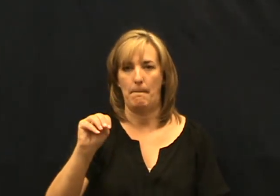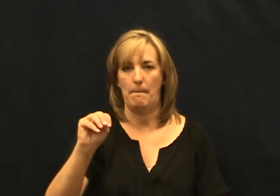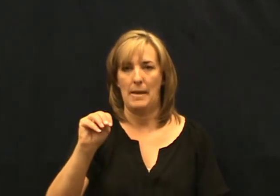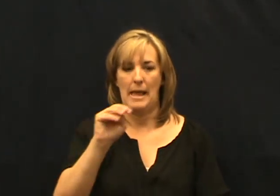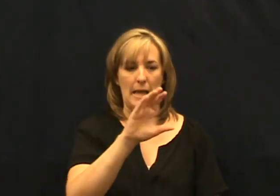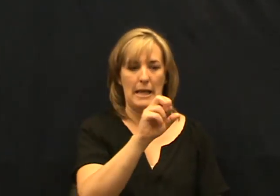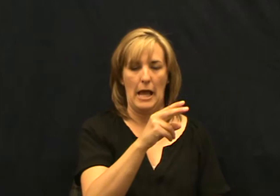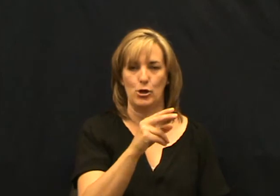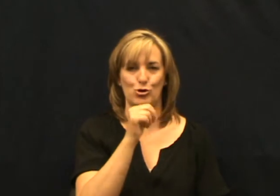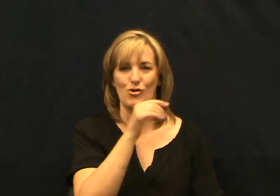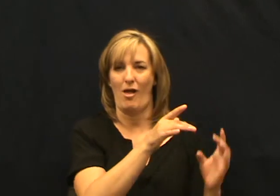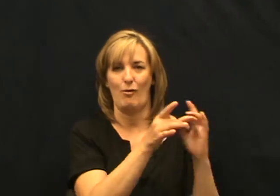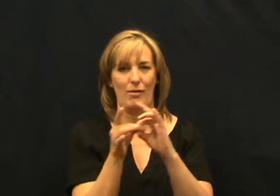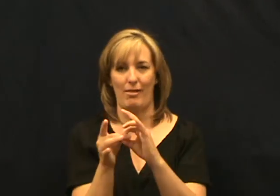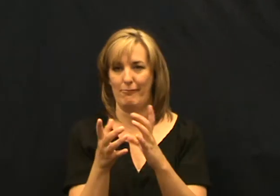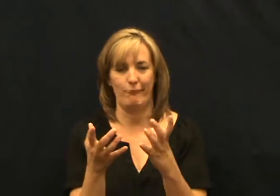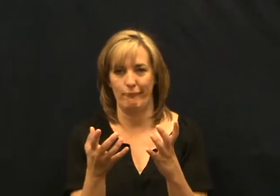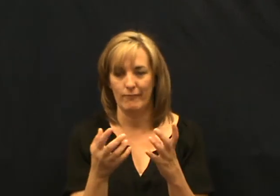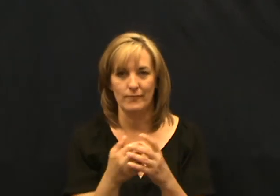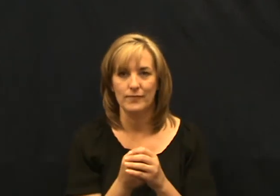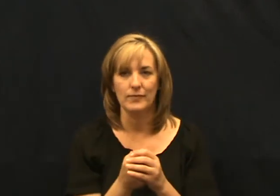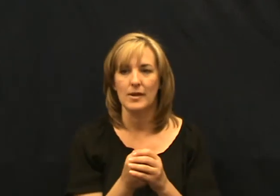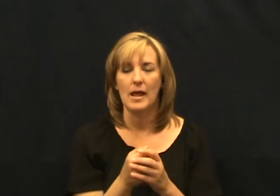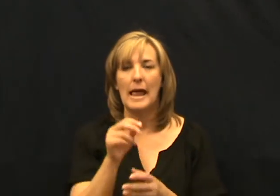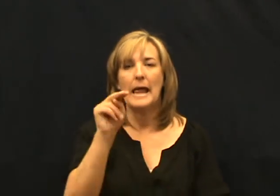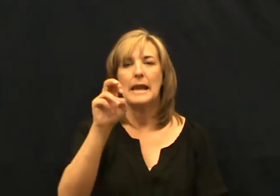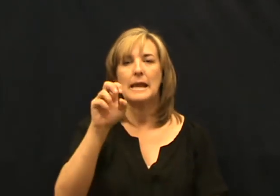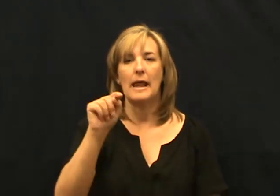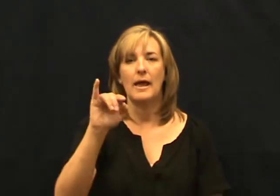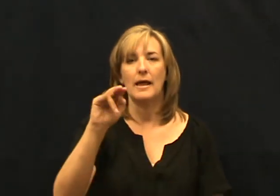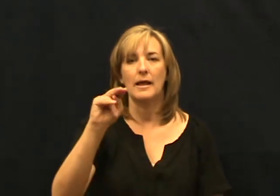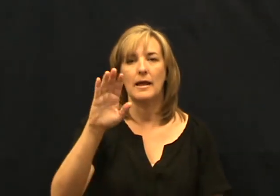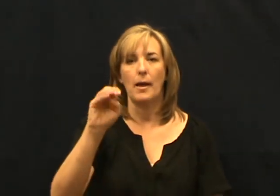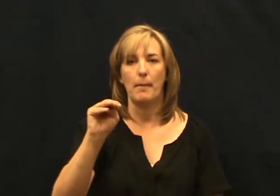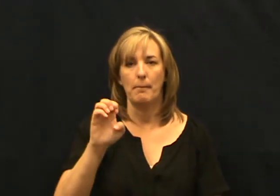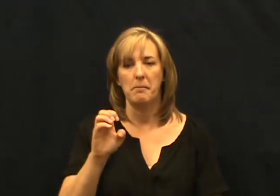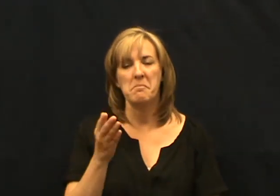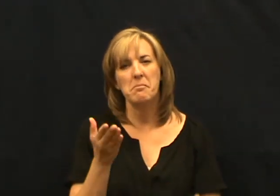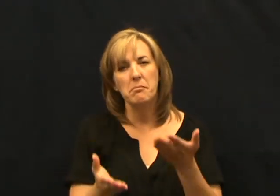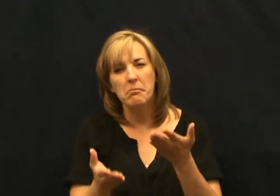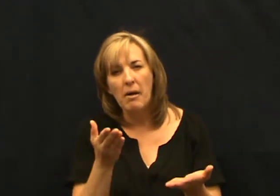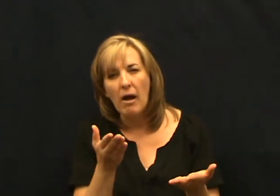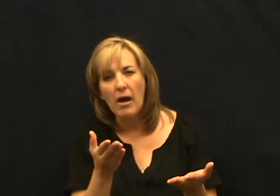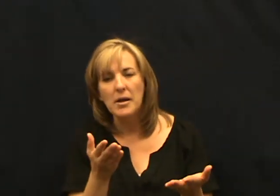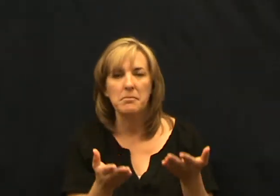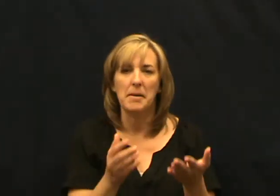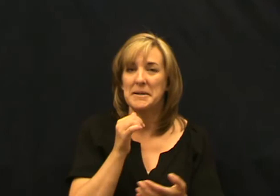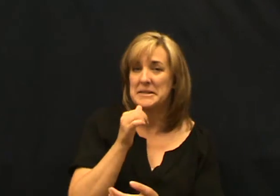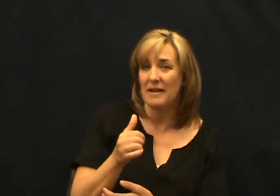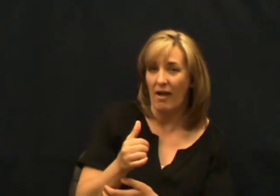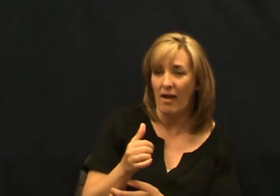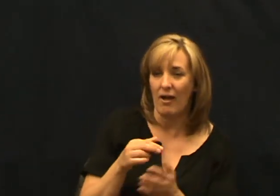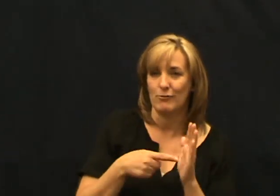income might or might not reflect real value. Part of that has to do